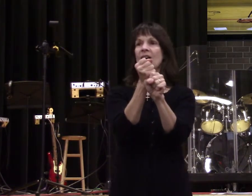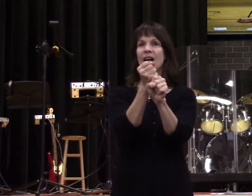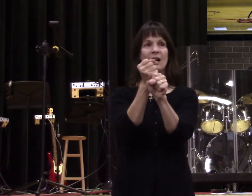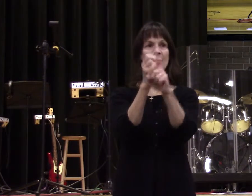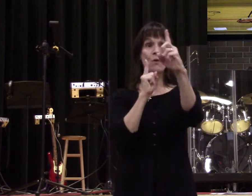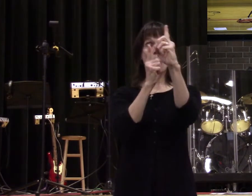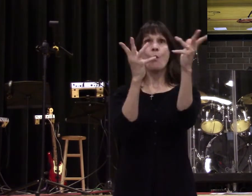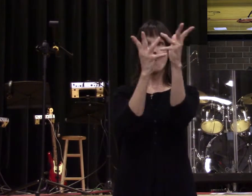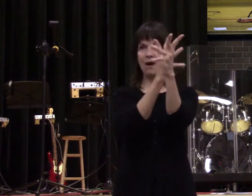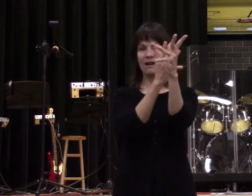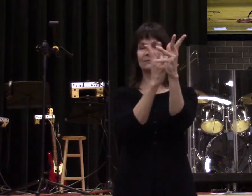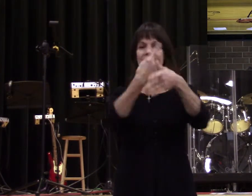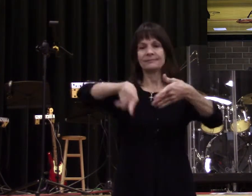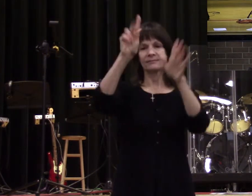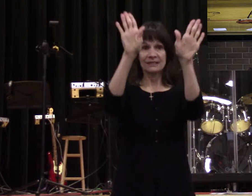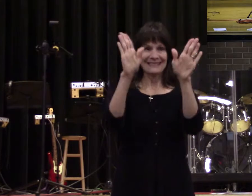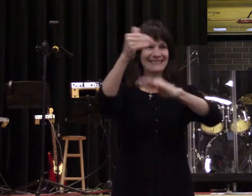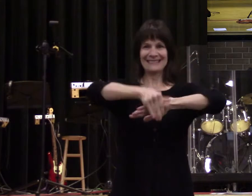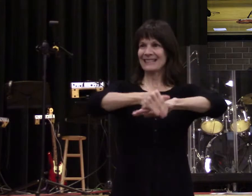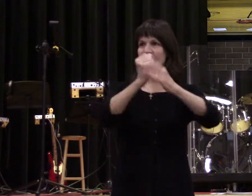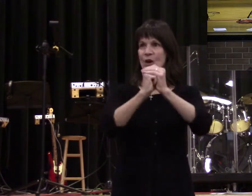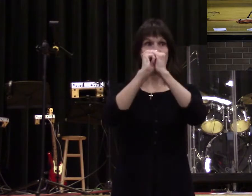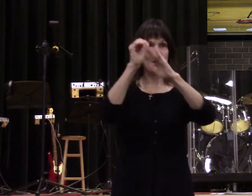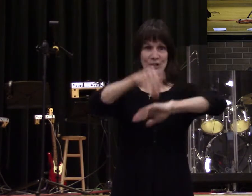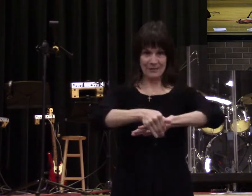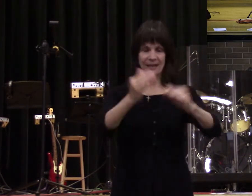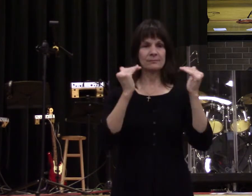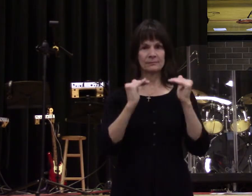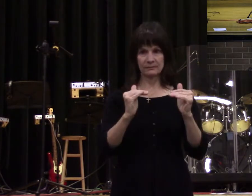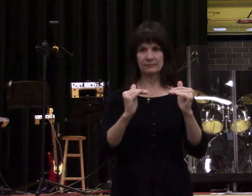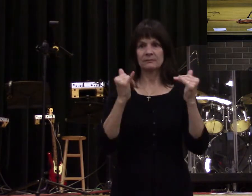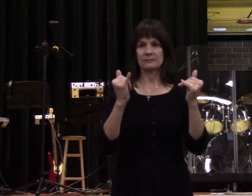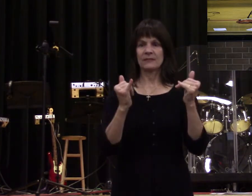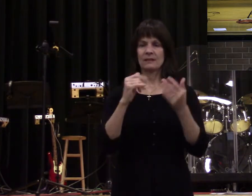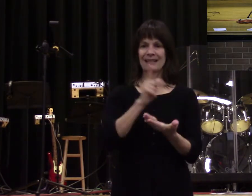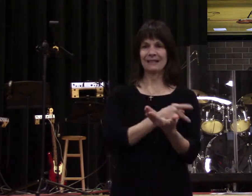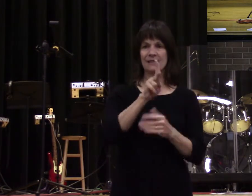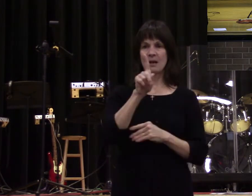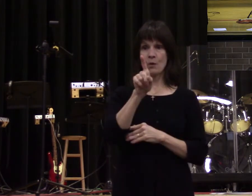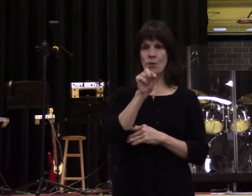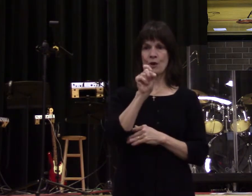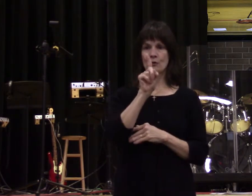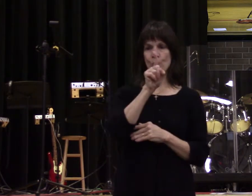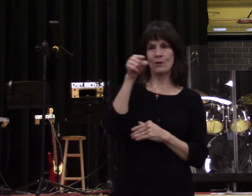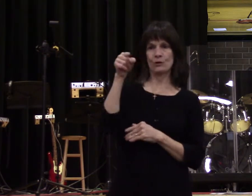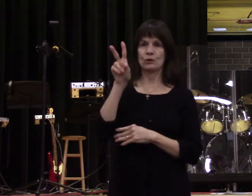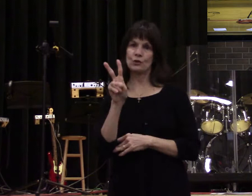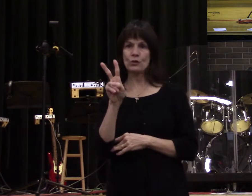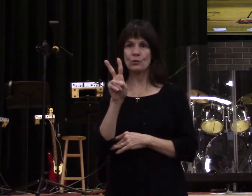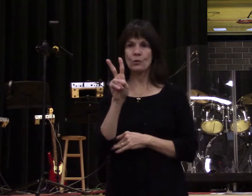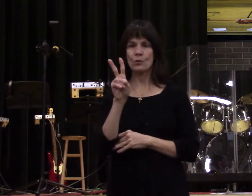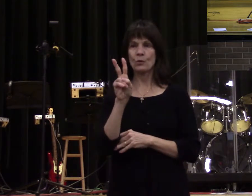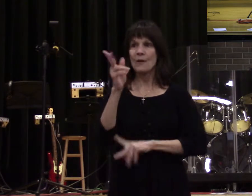which we started studying last week, it says, shout joyfully to the Lord, all the earth, and serve the Lord with gladness,